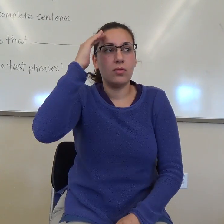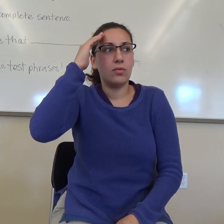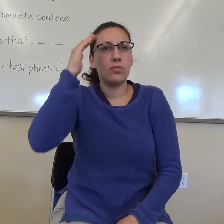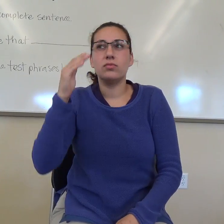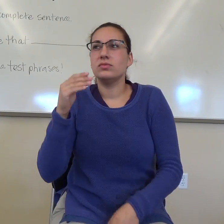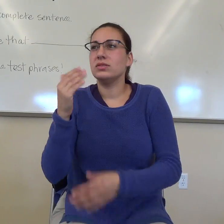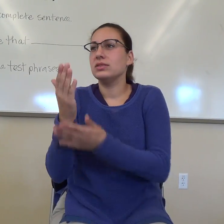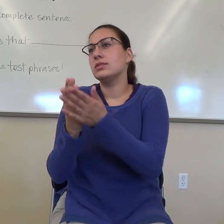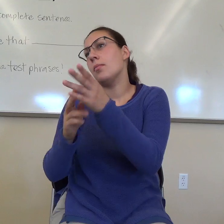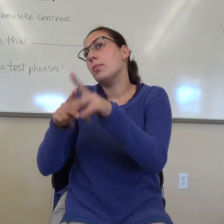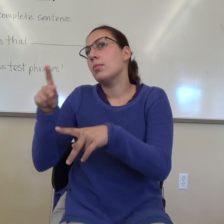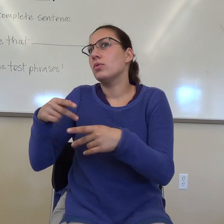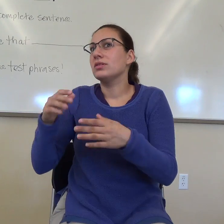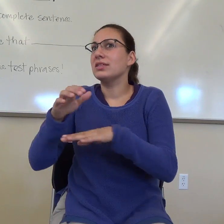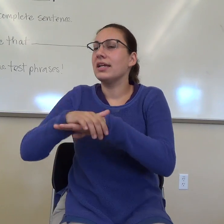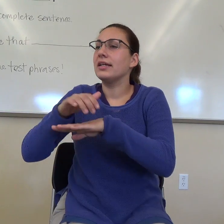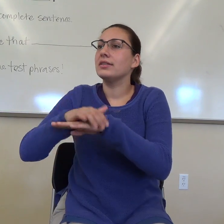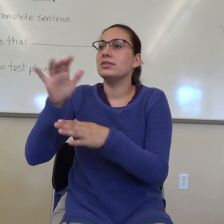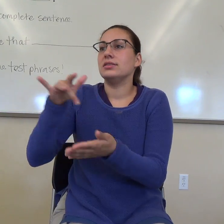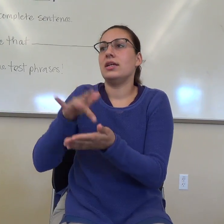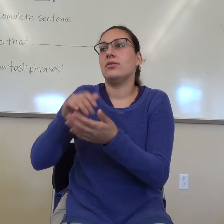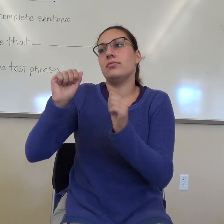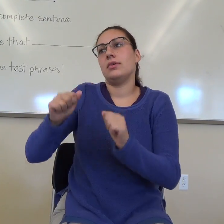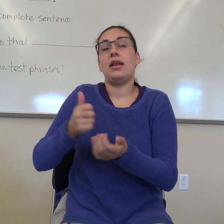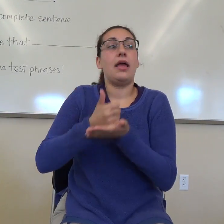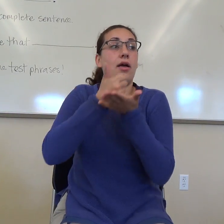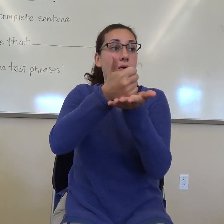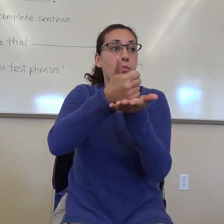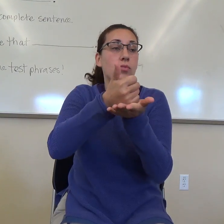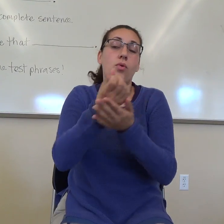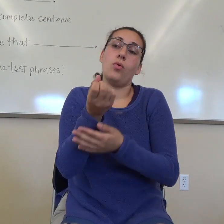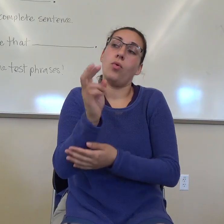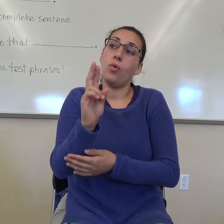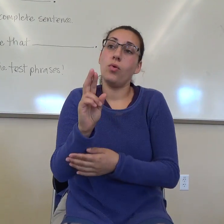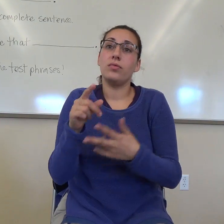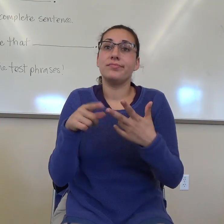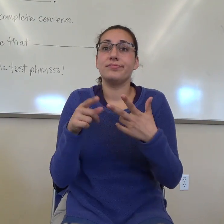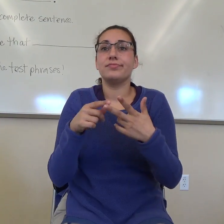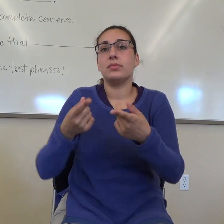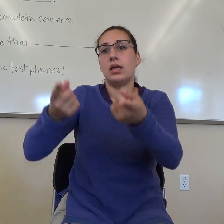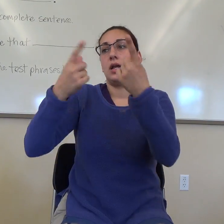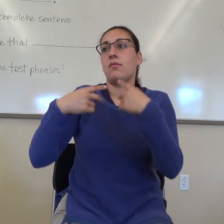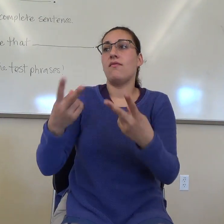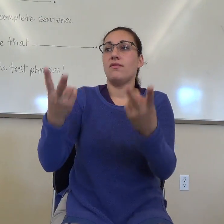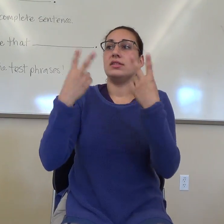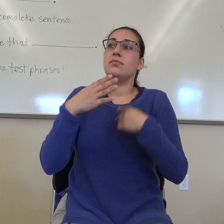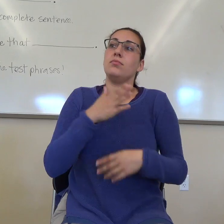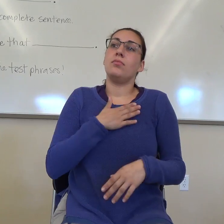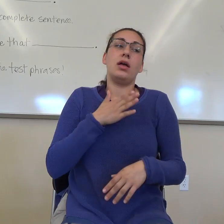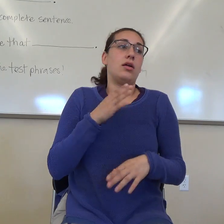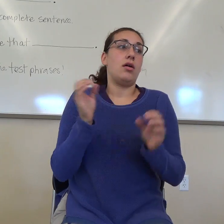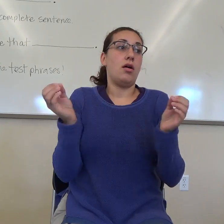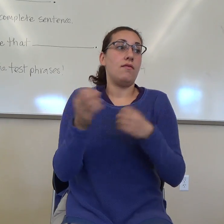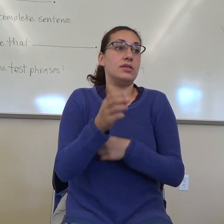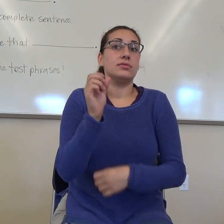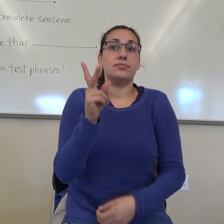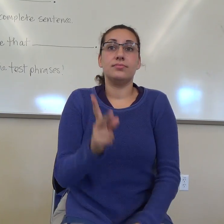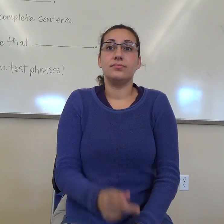in the English Center who can also help you with this, or come to my office. Okay, we are going to talk about it a little bit today.